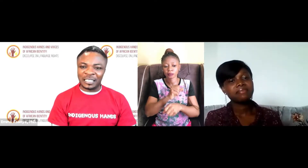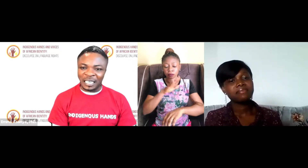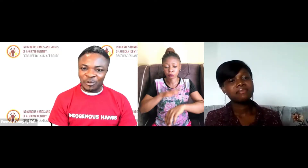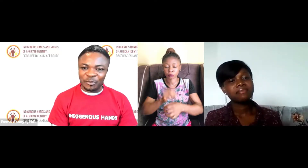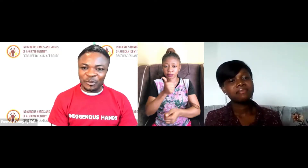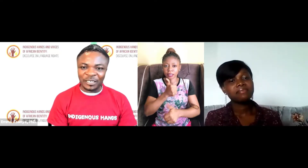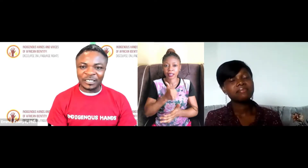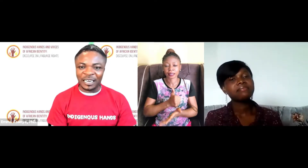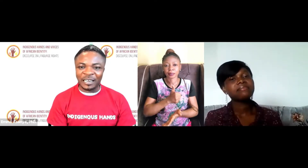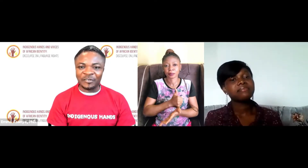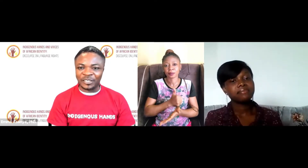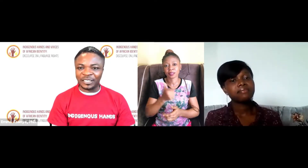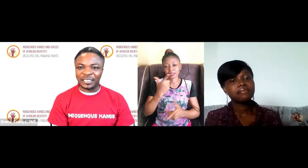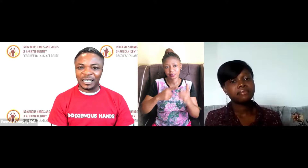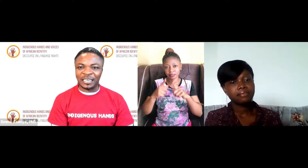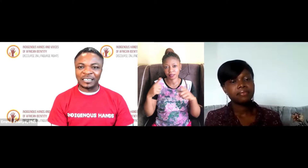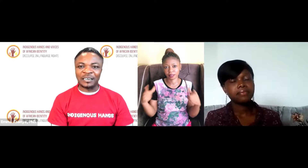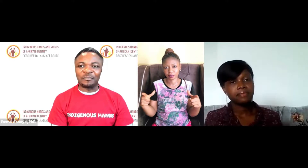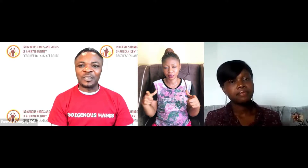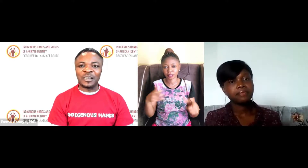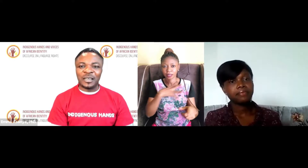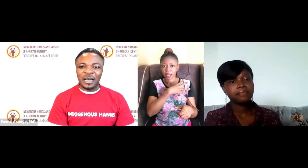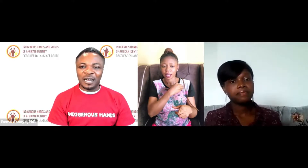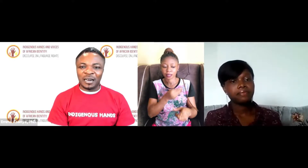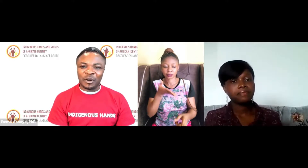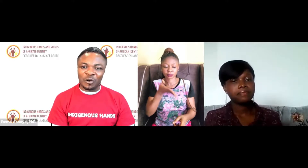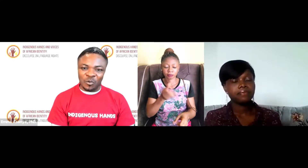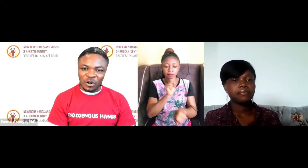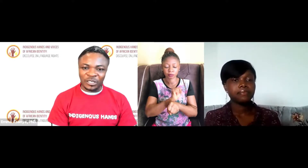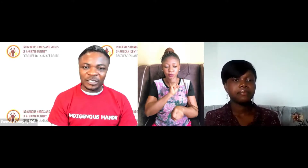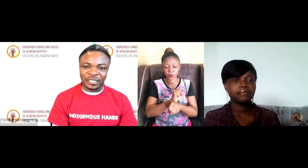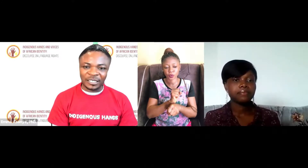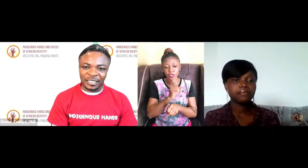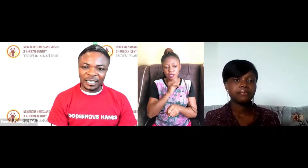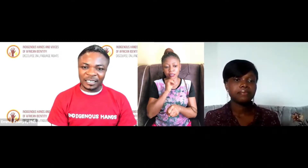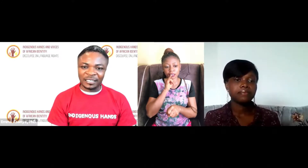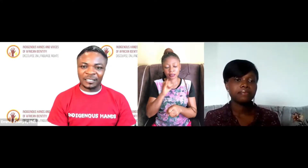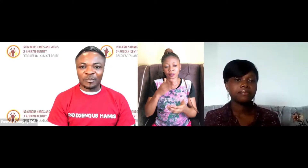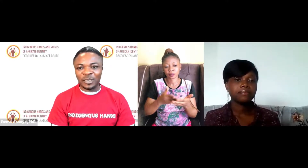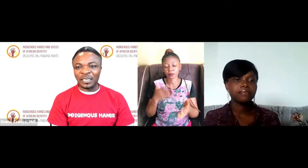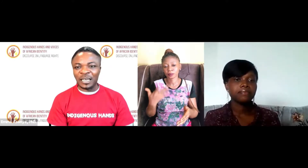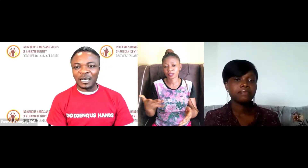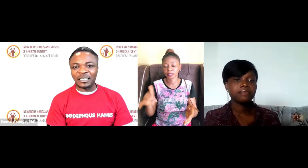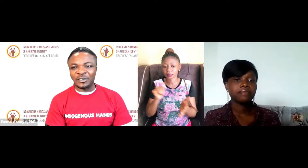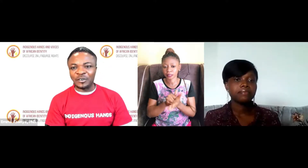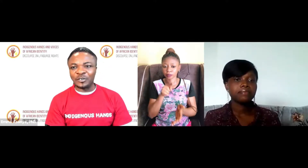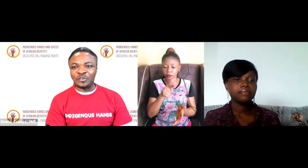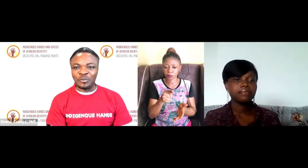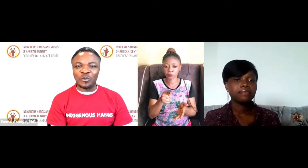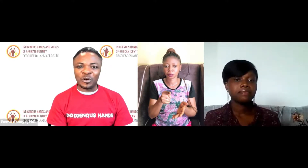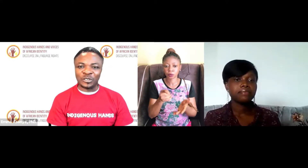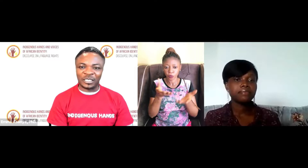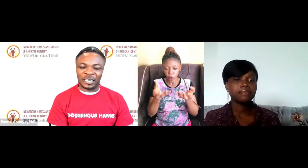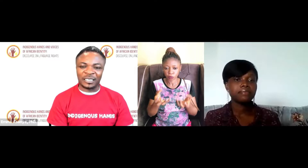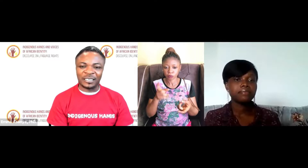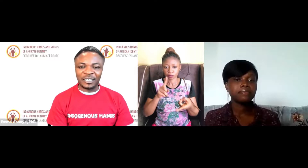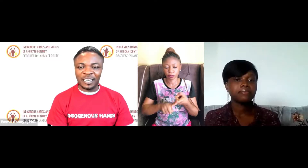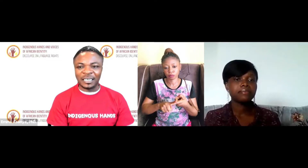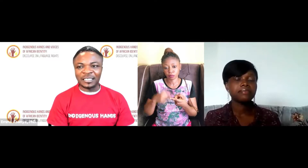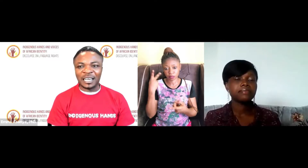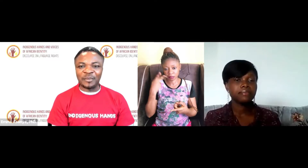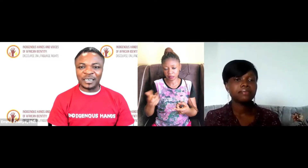the Adamrobe sign languages. And her work is something that, you know, you may want to